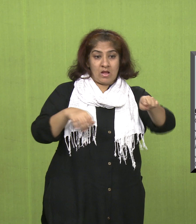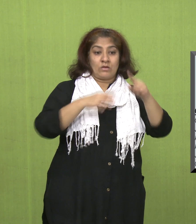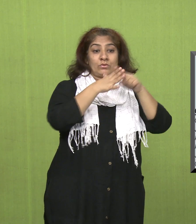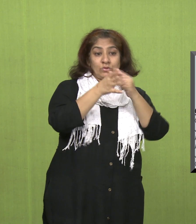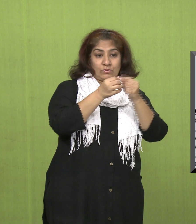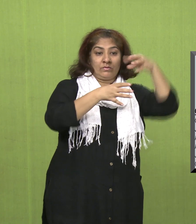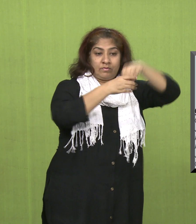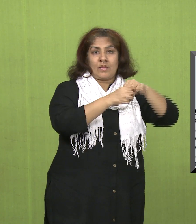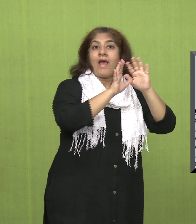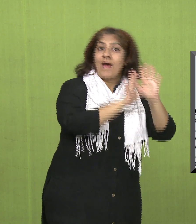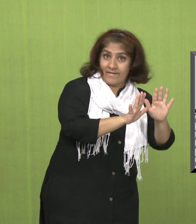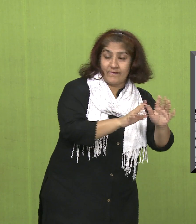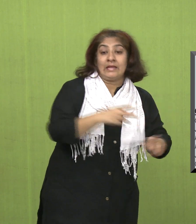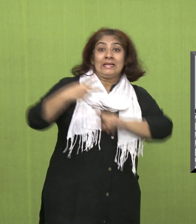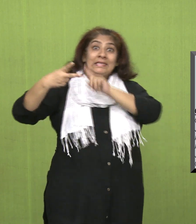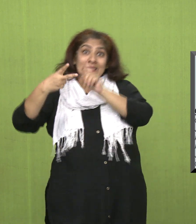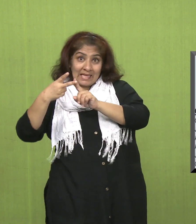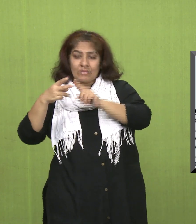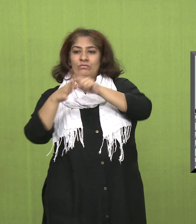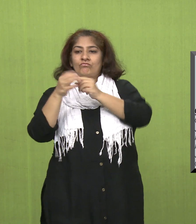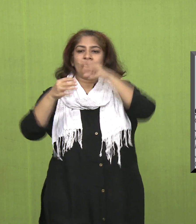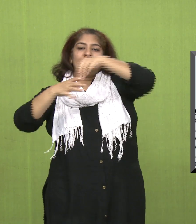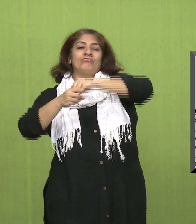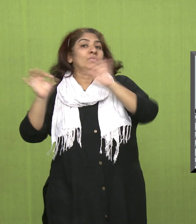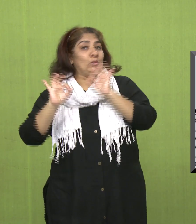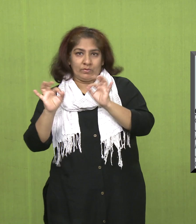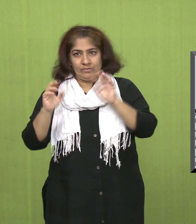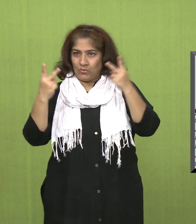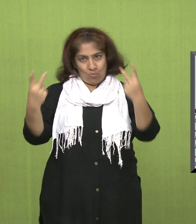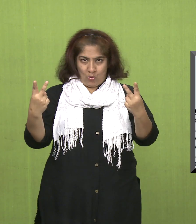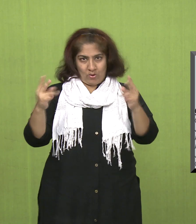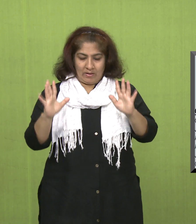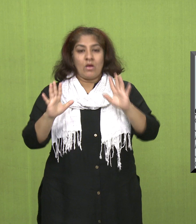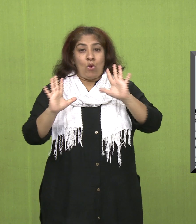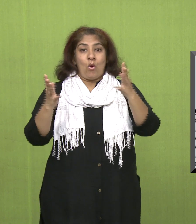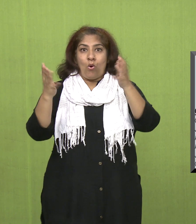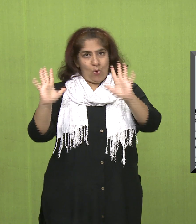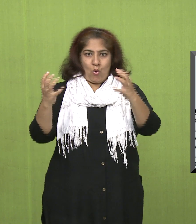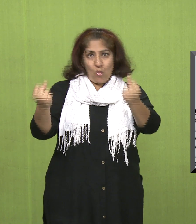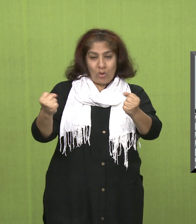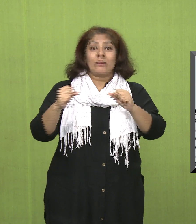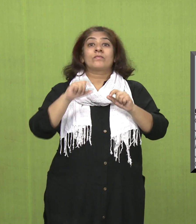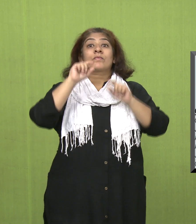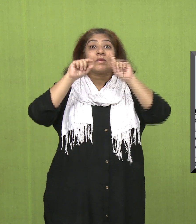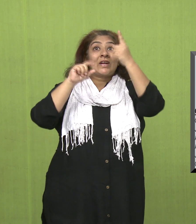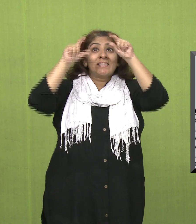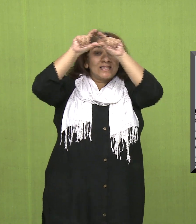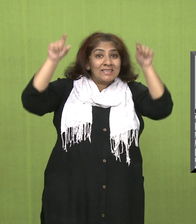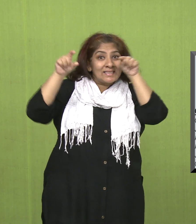The first one is on-the-job methods, and the second one is off-the-job methods. The first